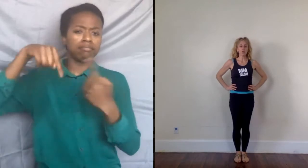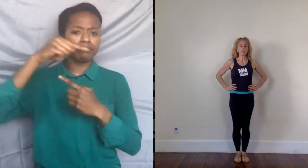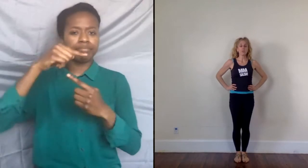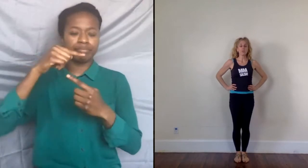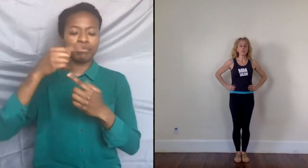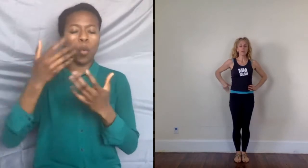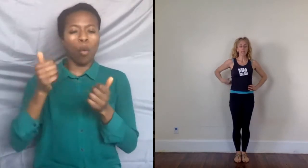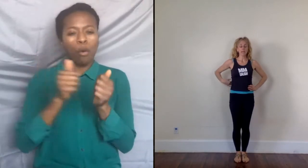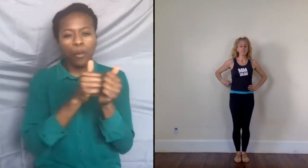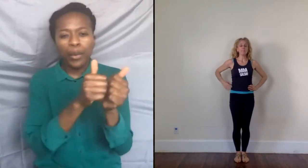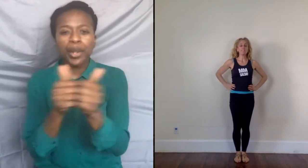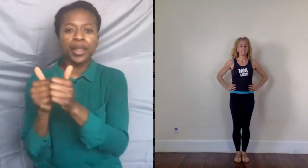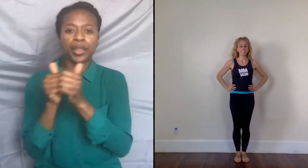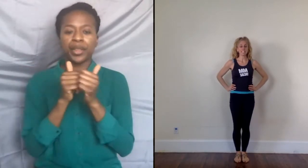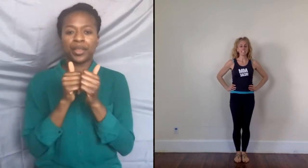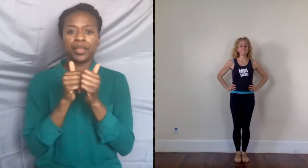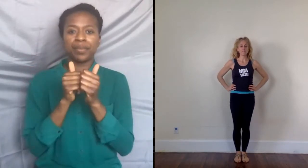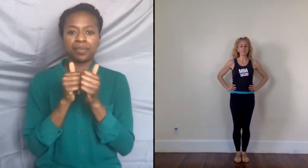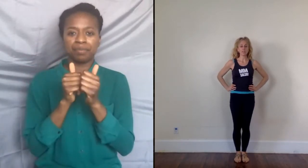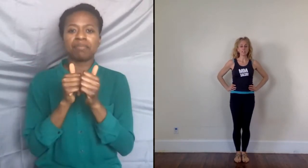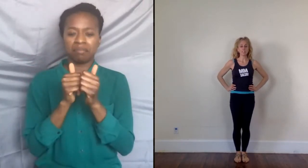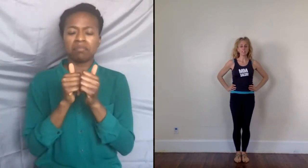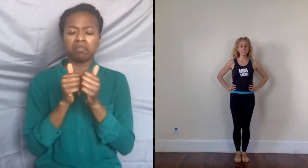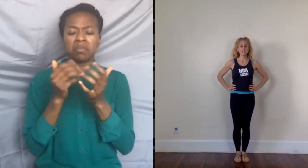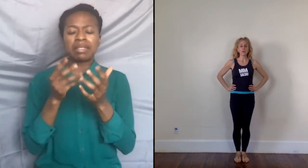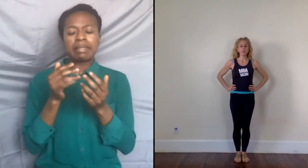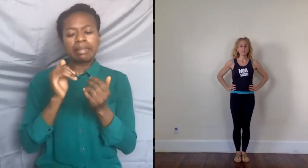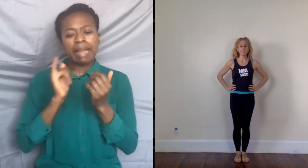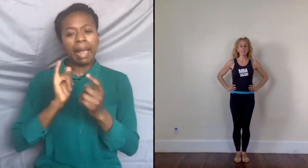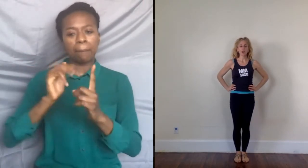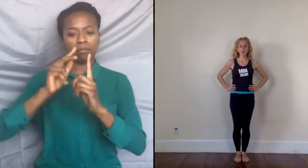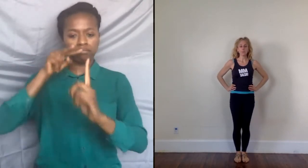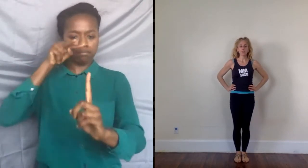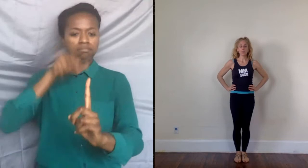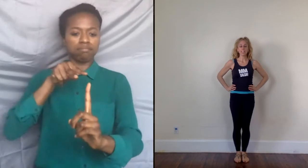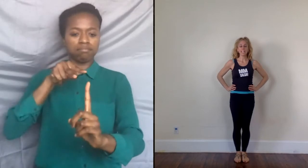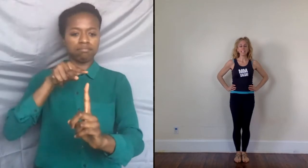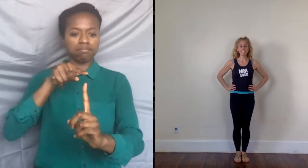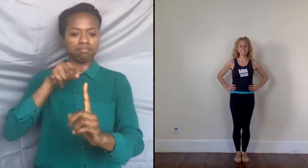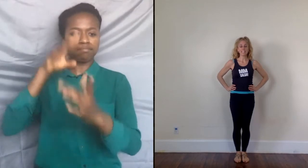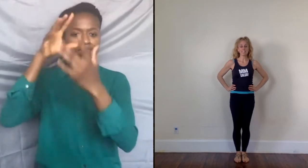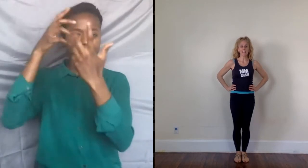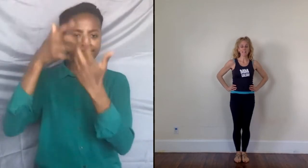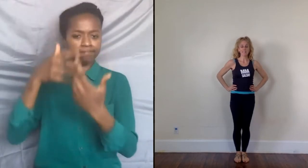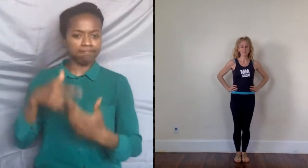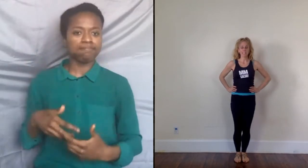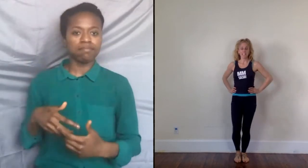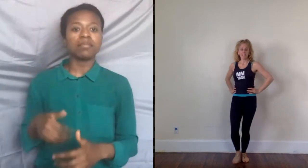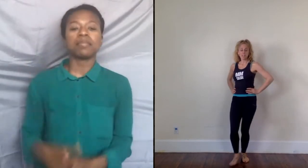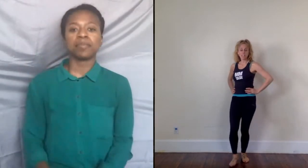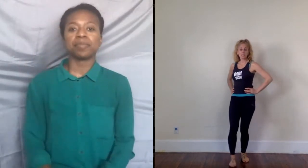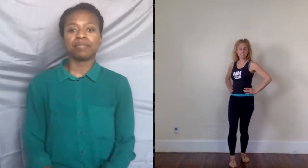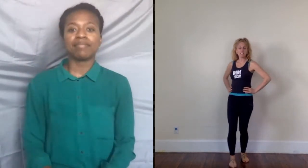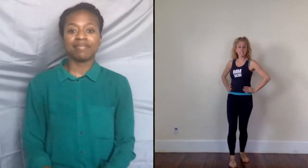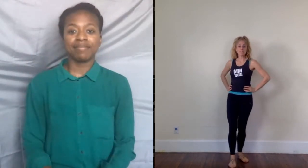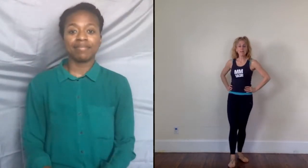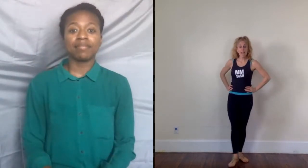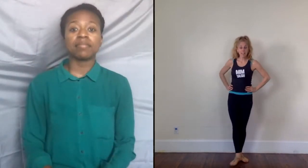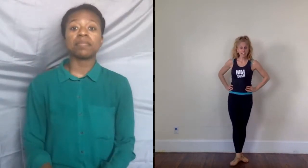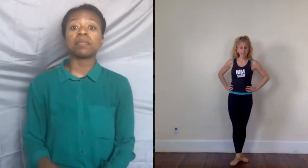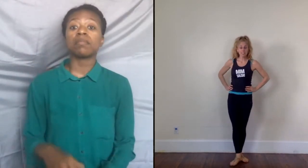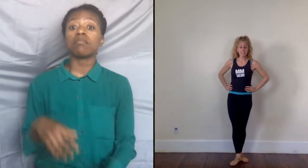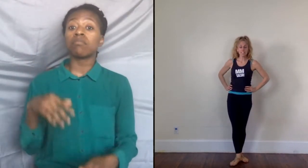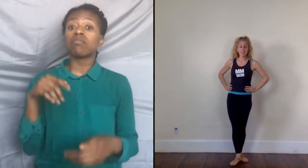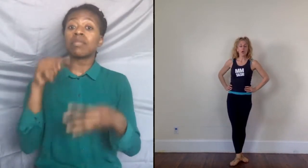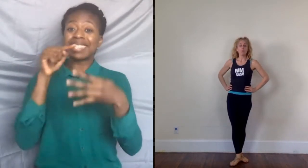together with you and me facing in the same direction so our feet and arms are working at the same time. We're going to do the same